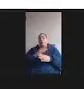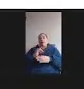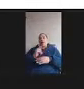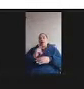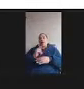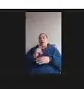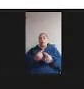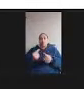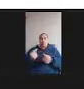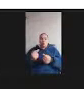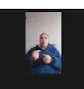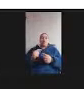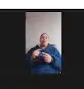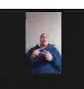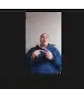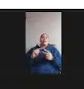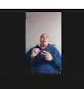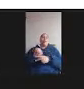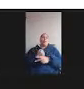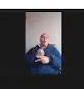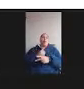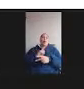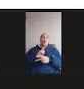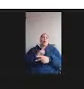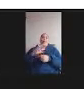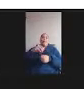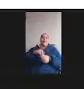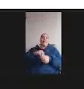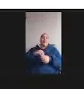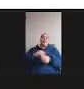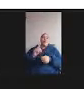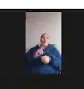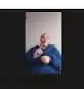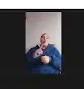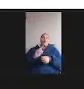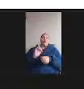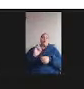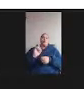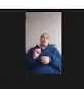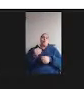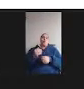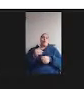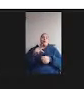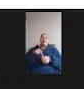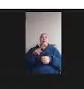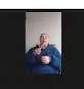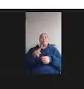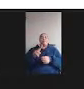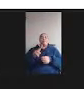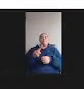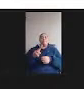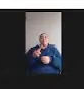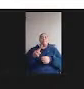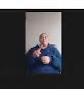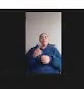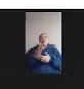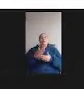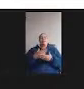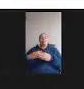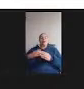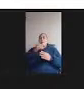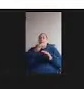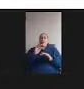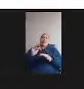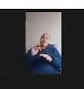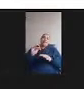and the work that is happening in the PE space, in the public engagement space.